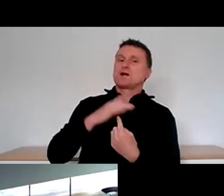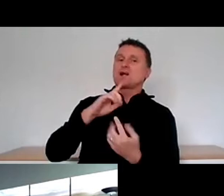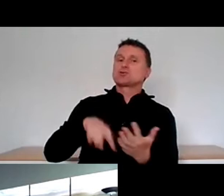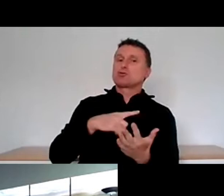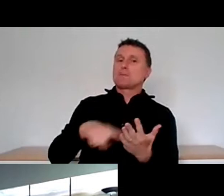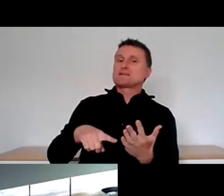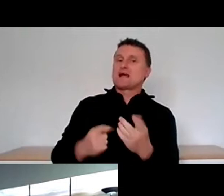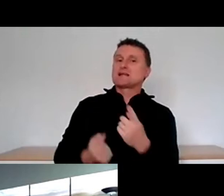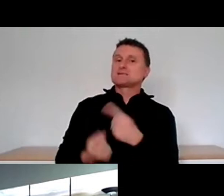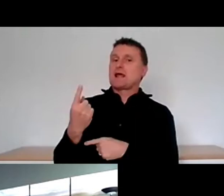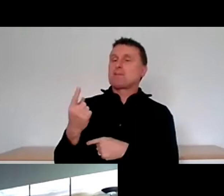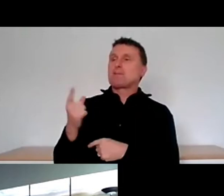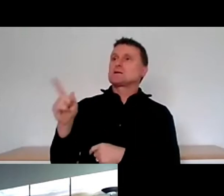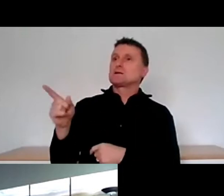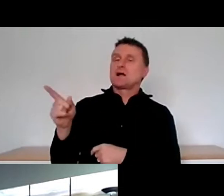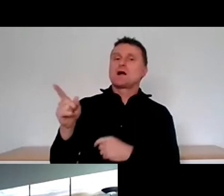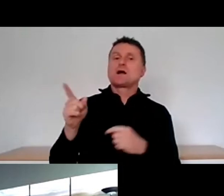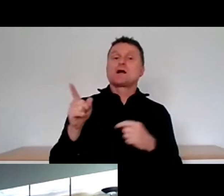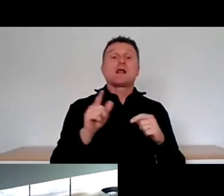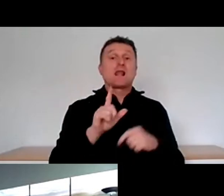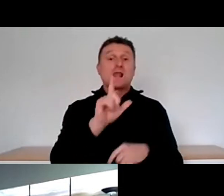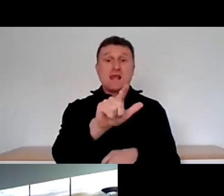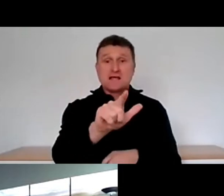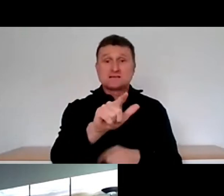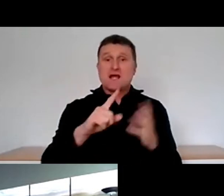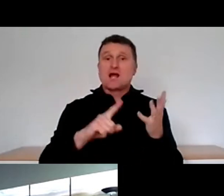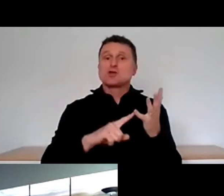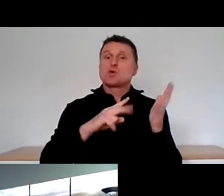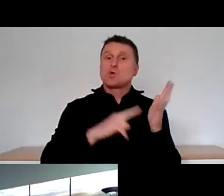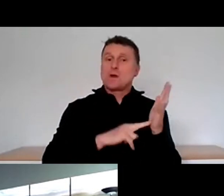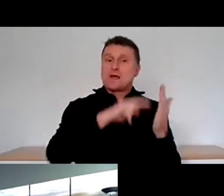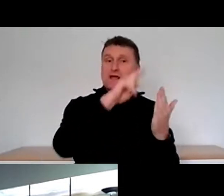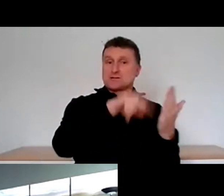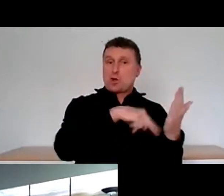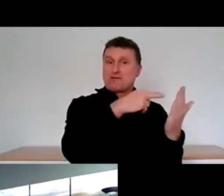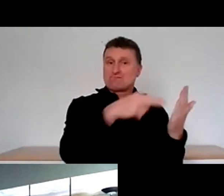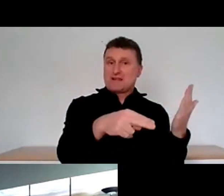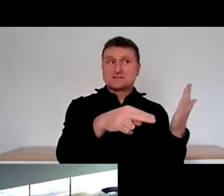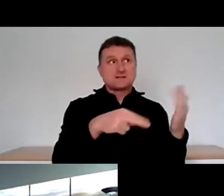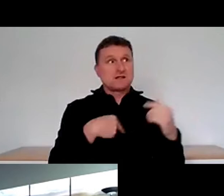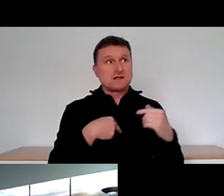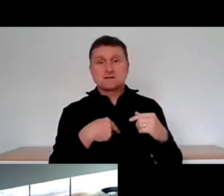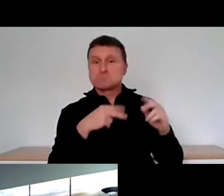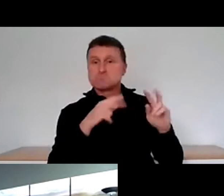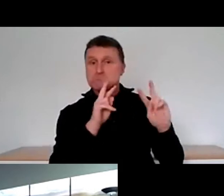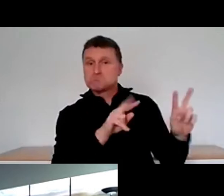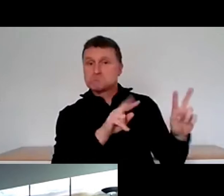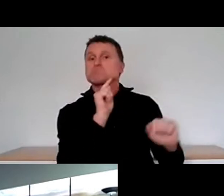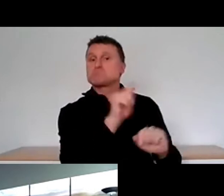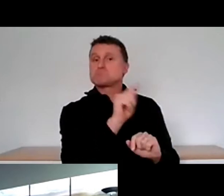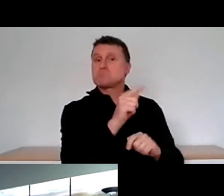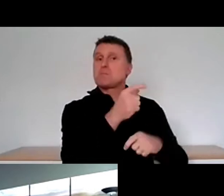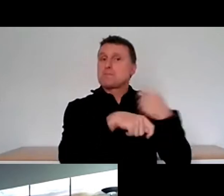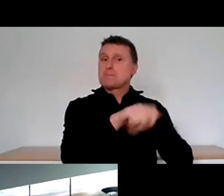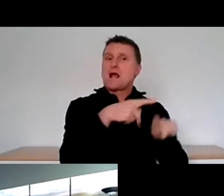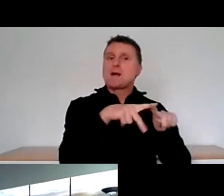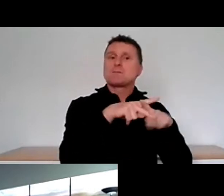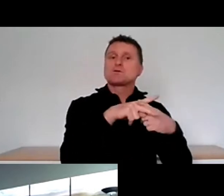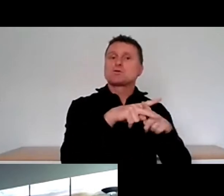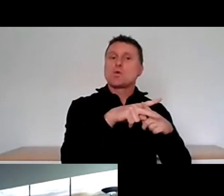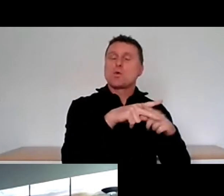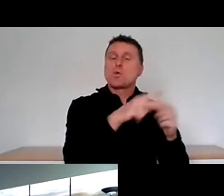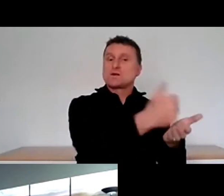the UN Convention on the Rights of People with Disabilities, and then how that can actually be used as a tool. And as we went down that path, we got